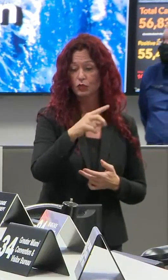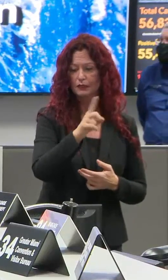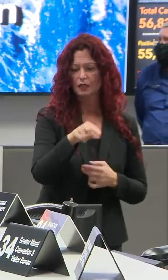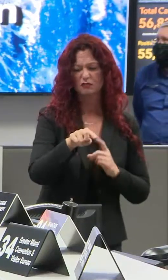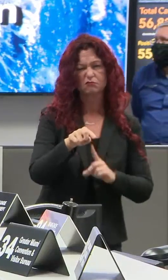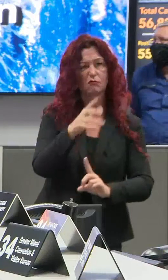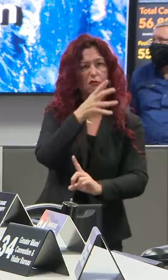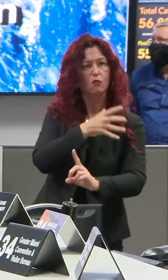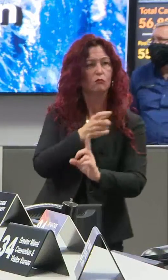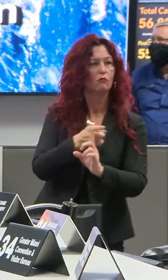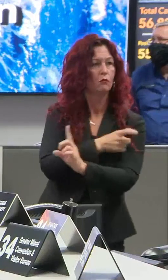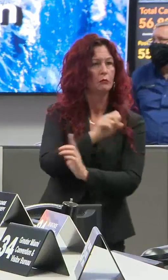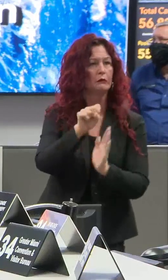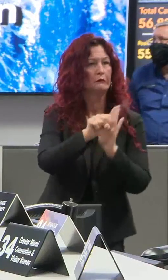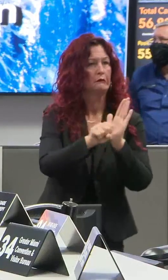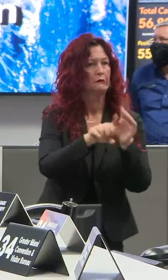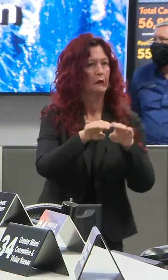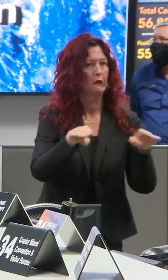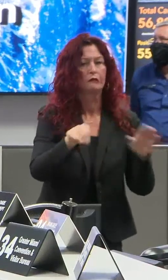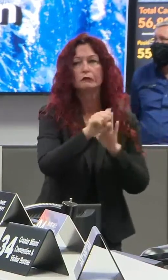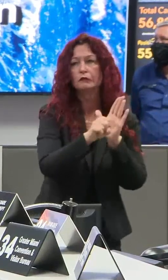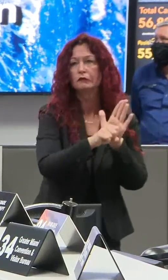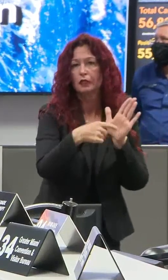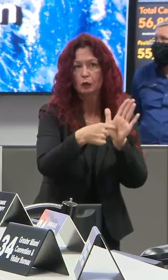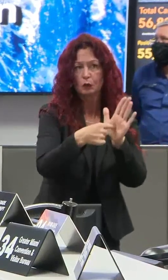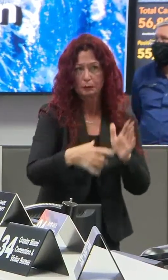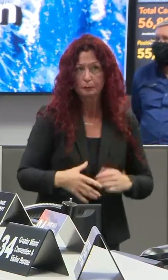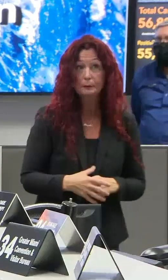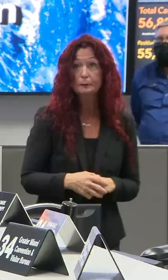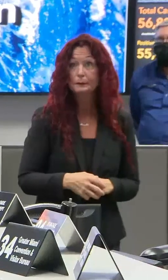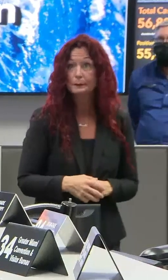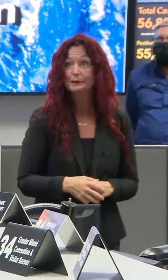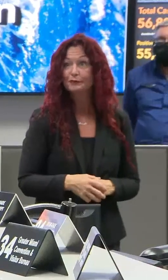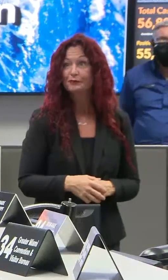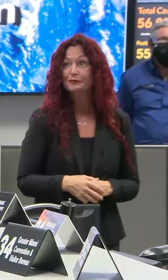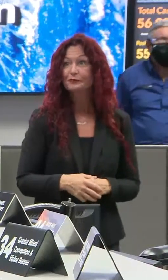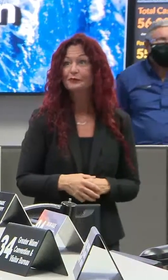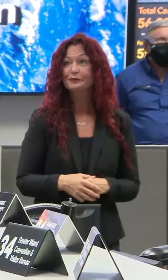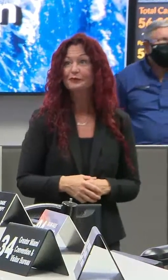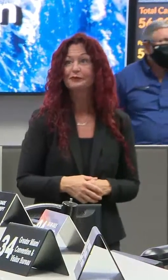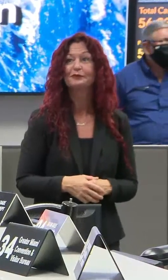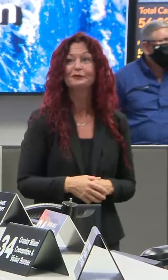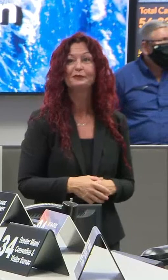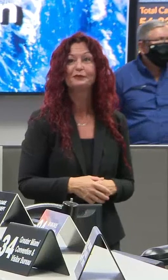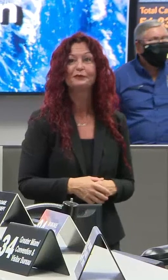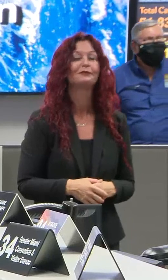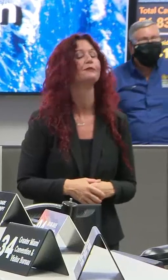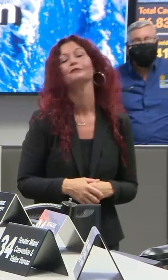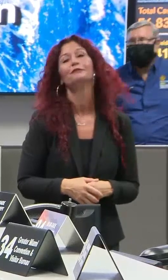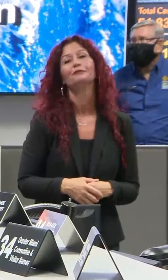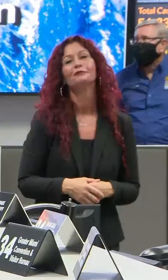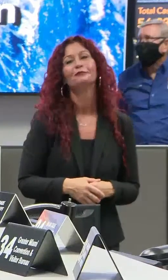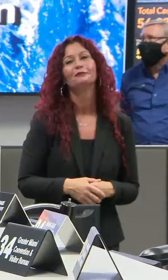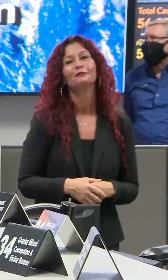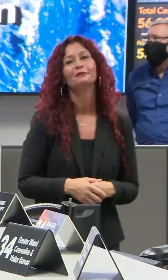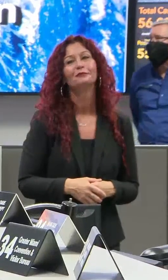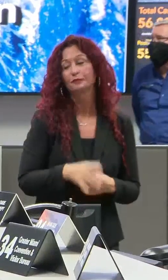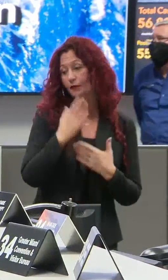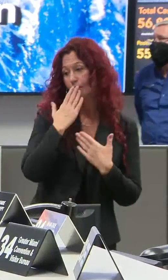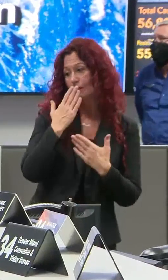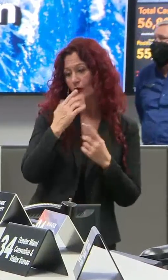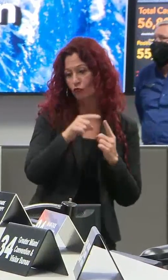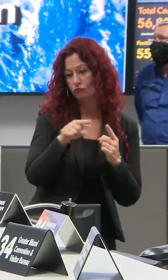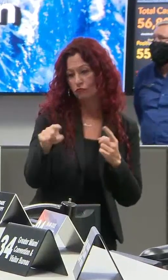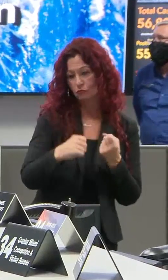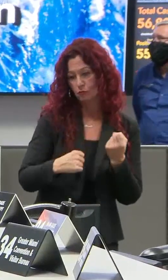very much for being here, State Representative, and again, thank you for your support.